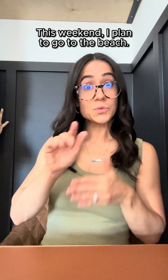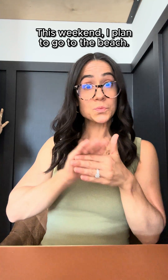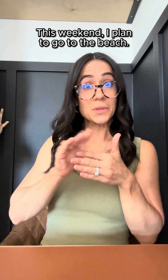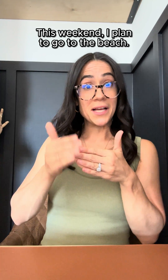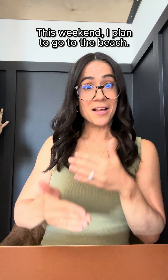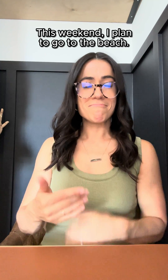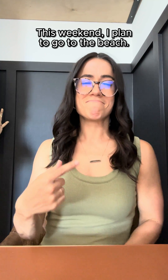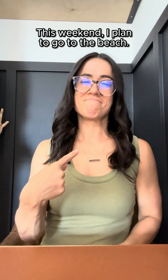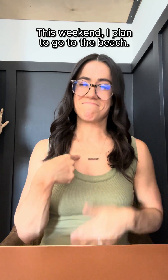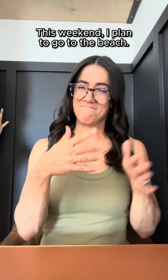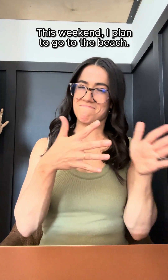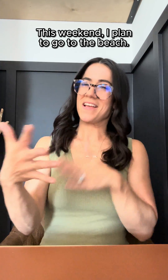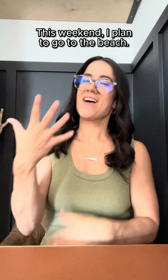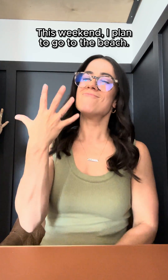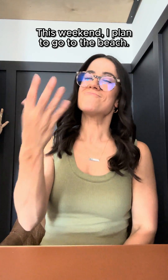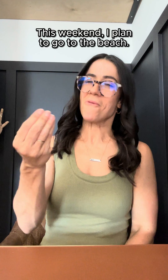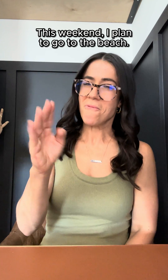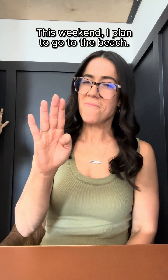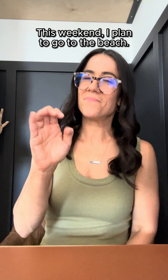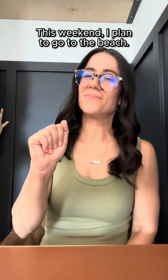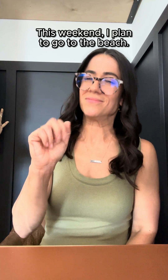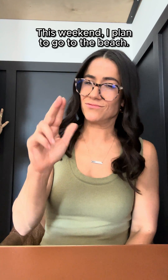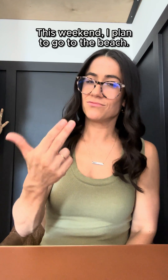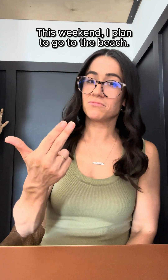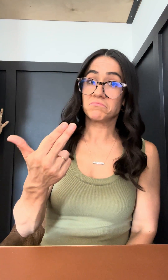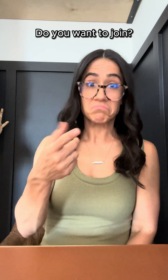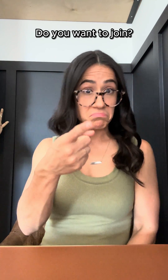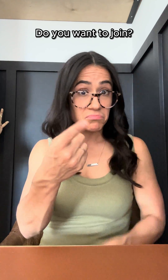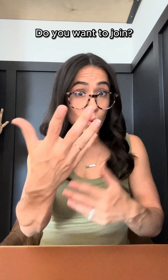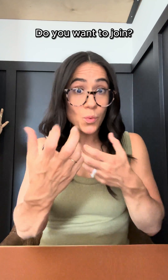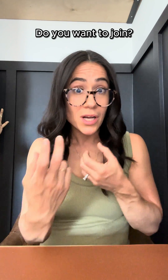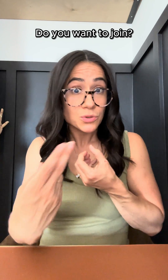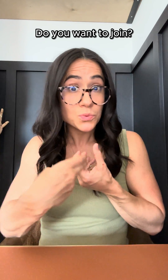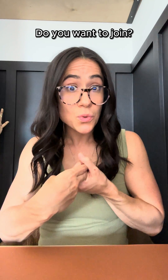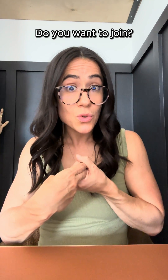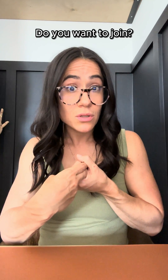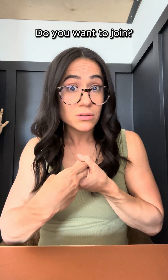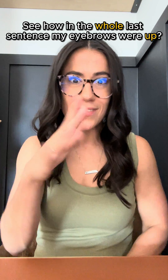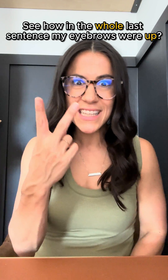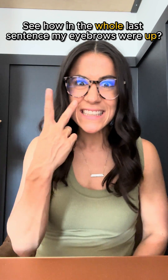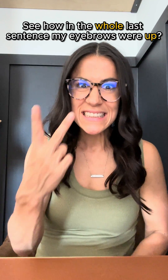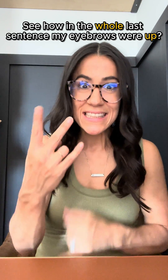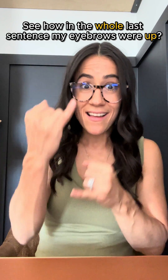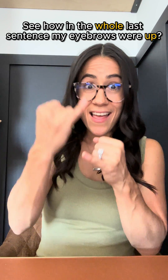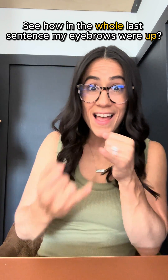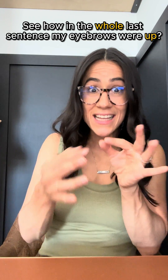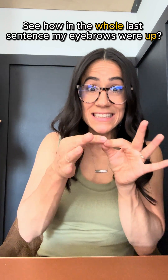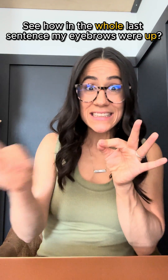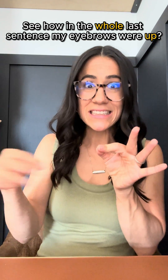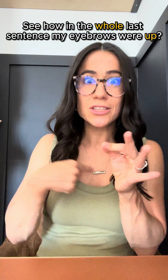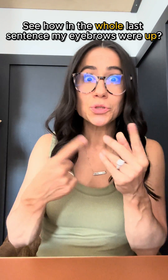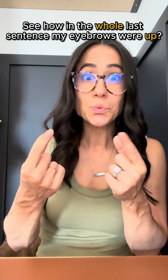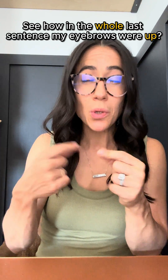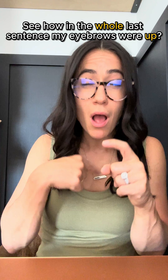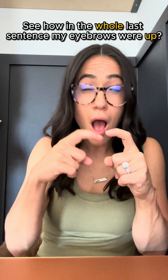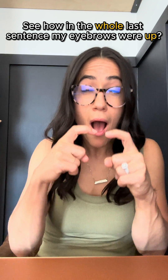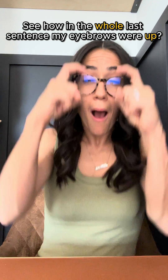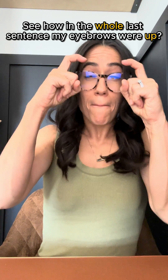This weekend, I plan to go to the beach. Do you want to join? See how the whole last sentence my eyebrows were